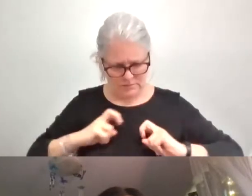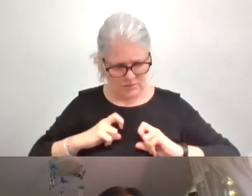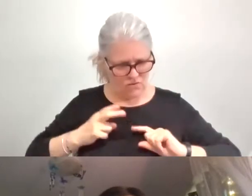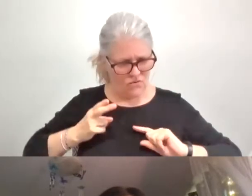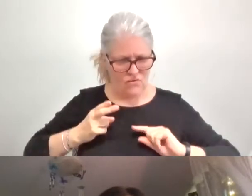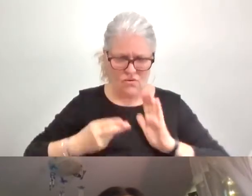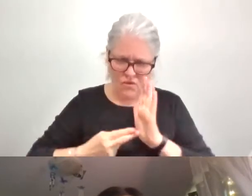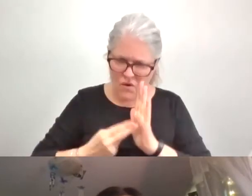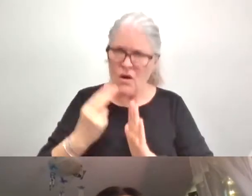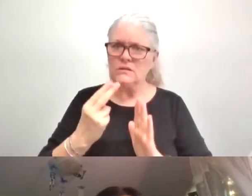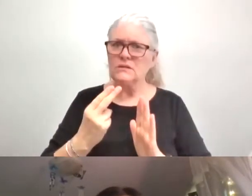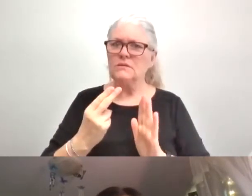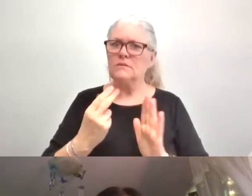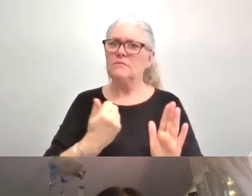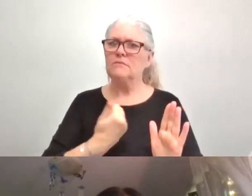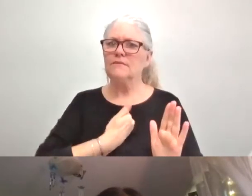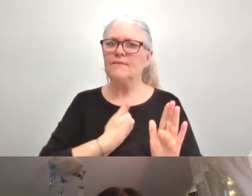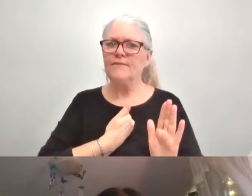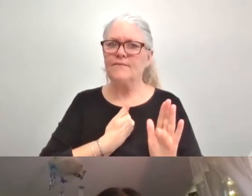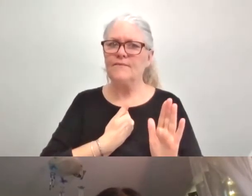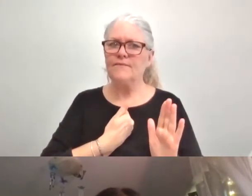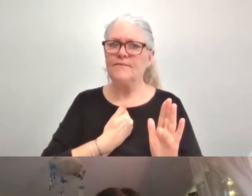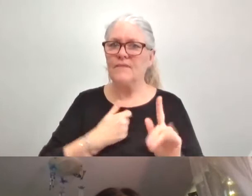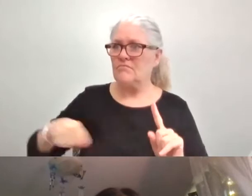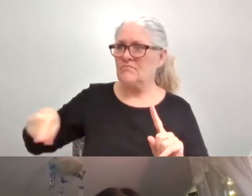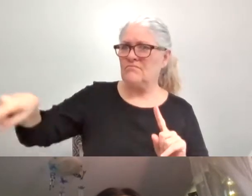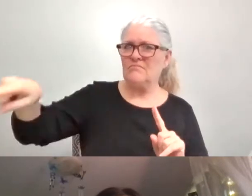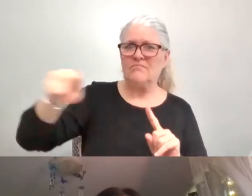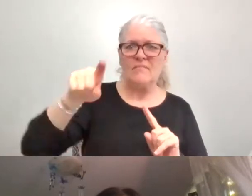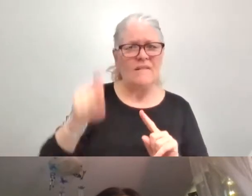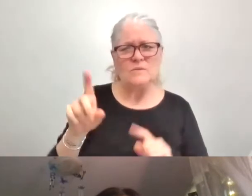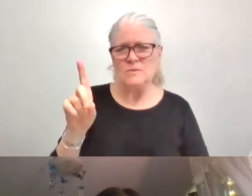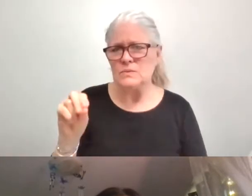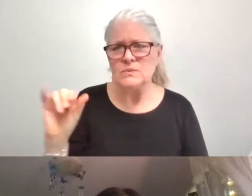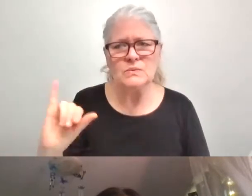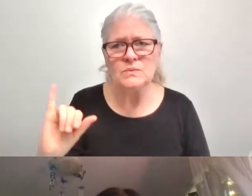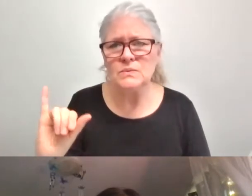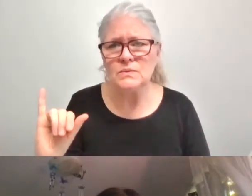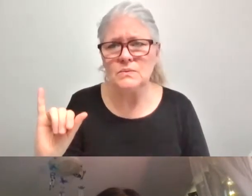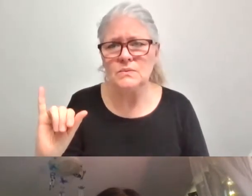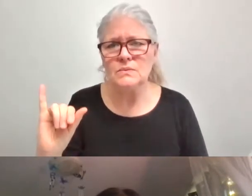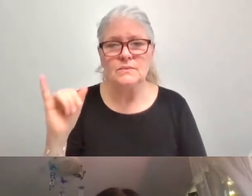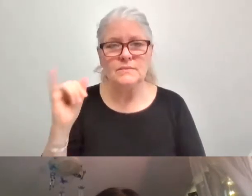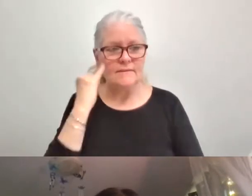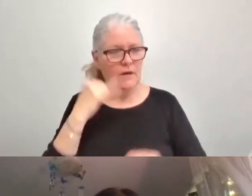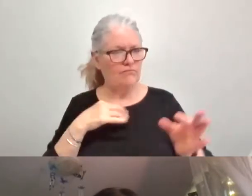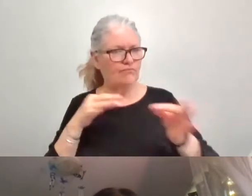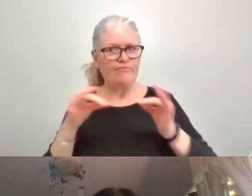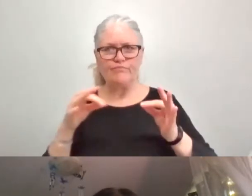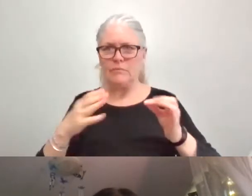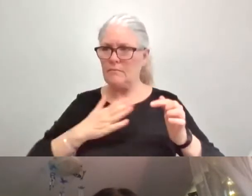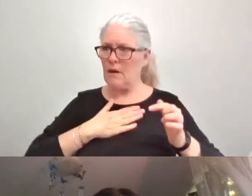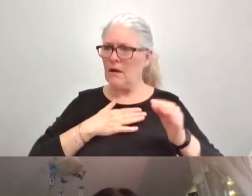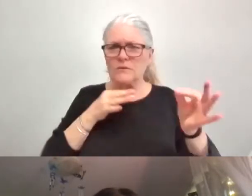you is going to have to do the same. And how you choose the words to describe yourself can